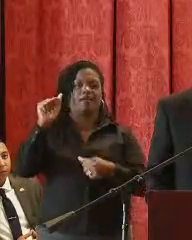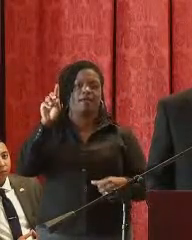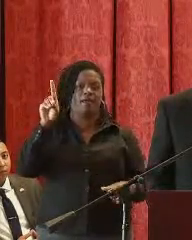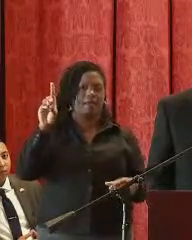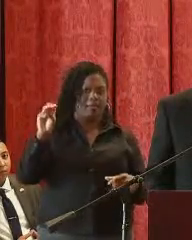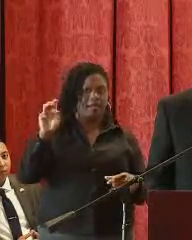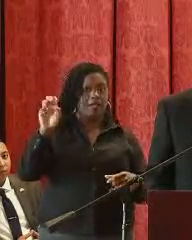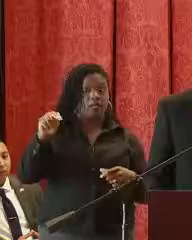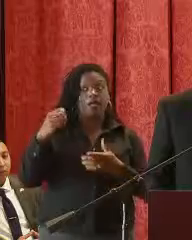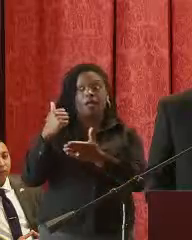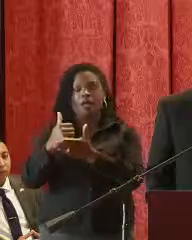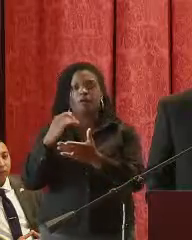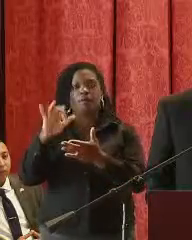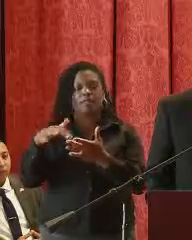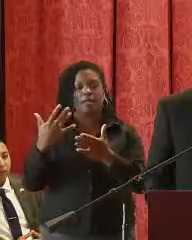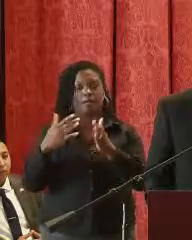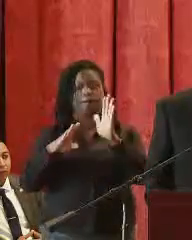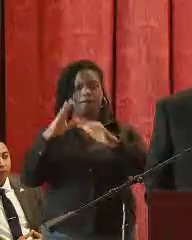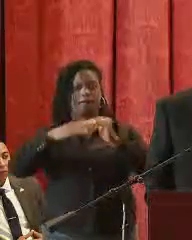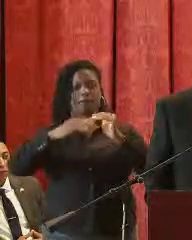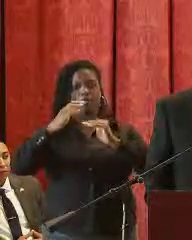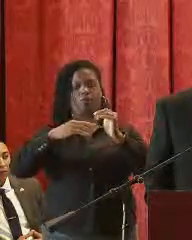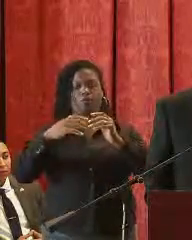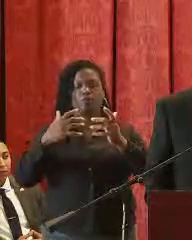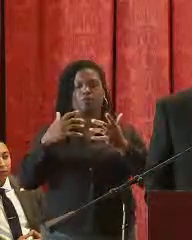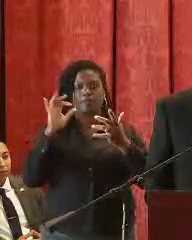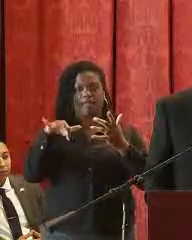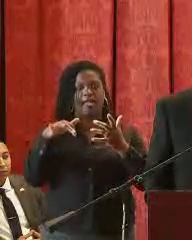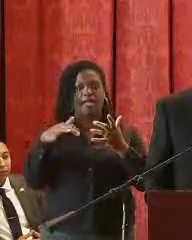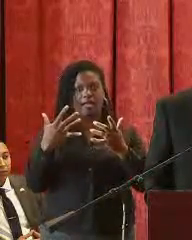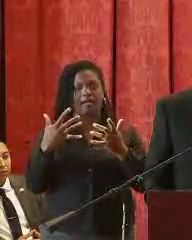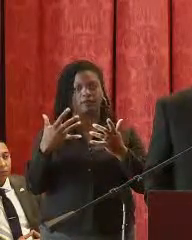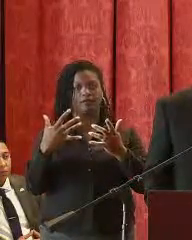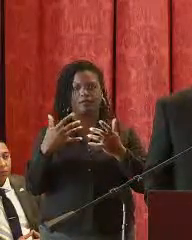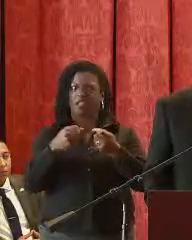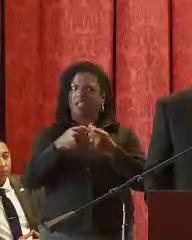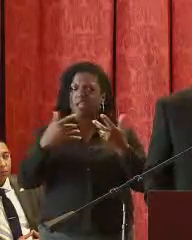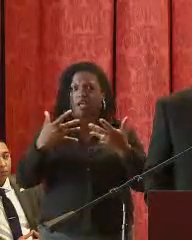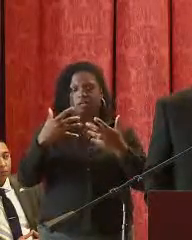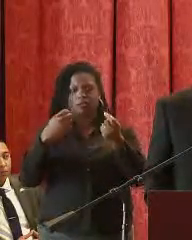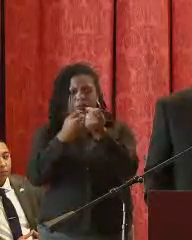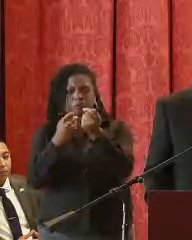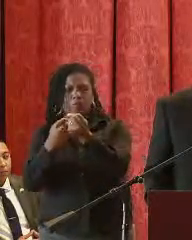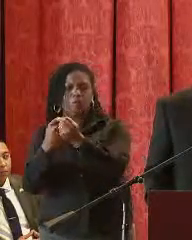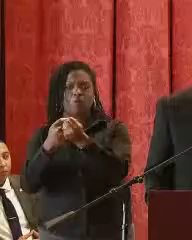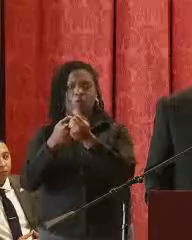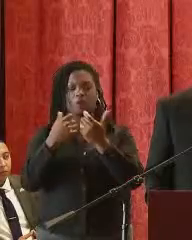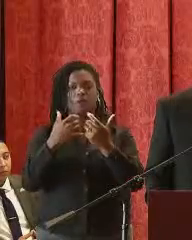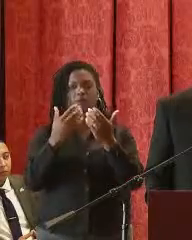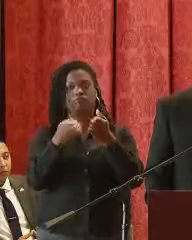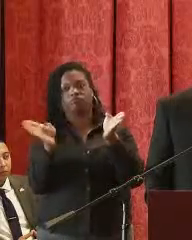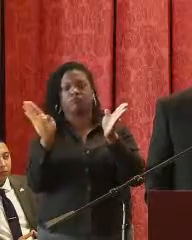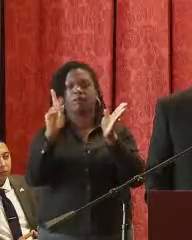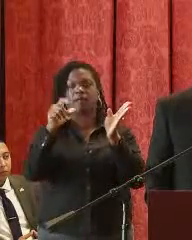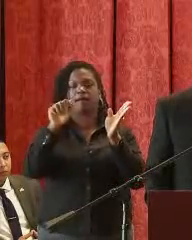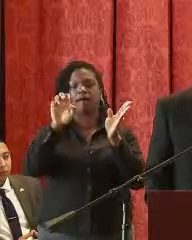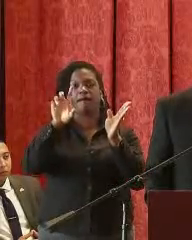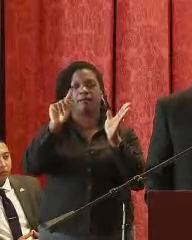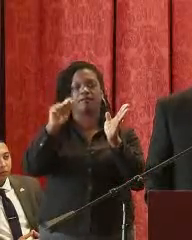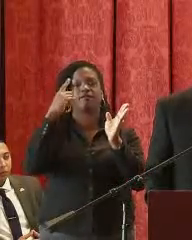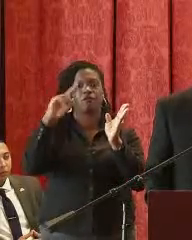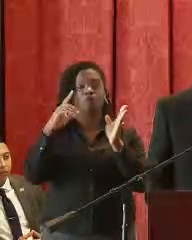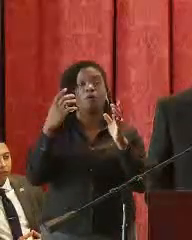more robust platform that will widen the path for inclusion, education, and